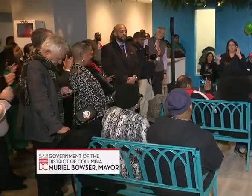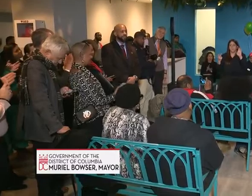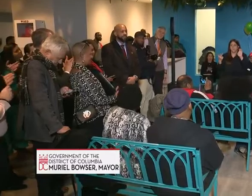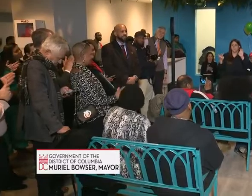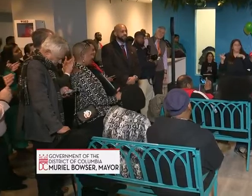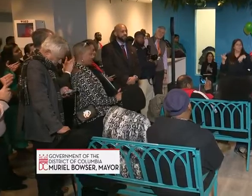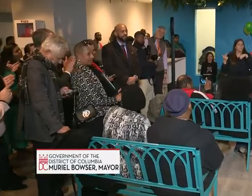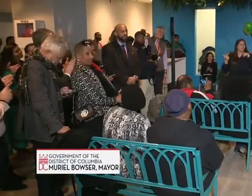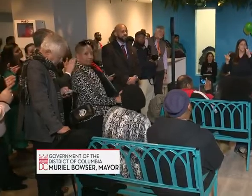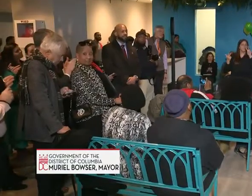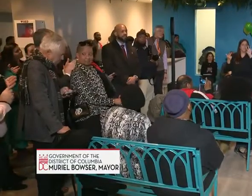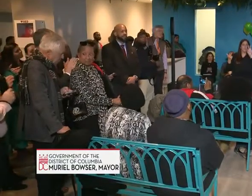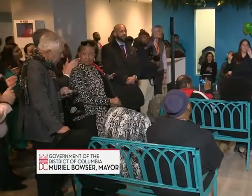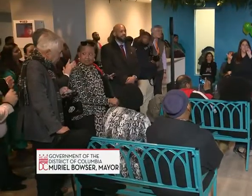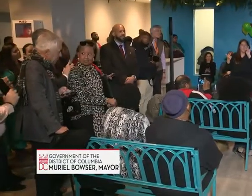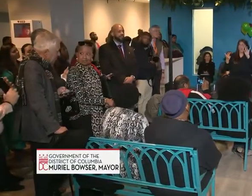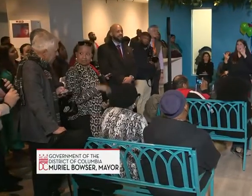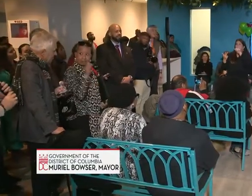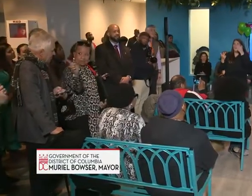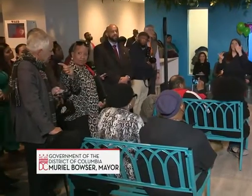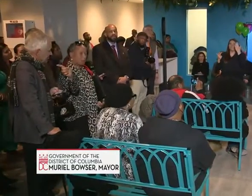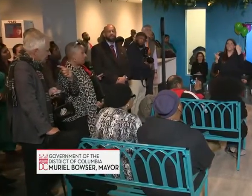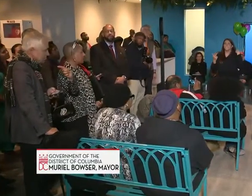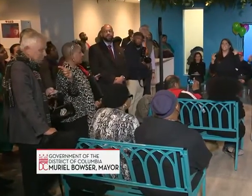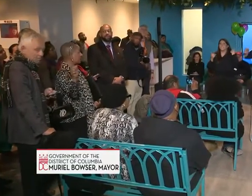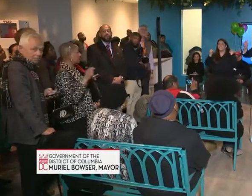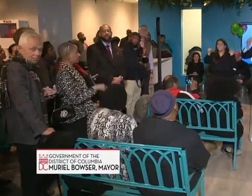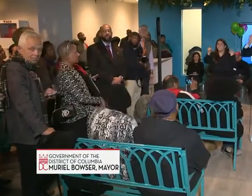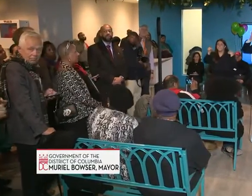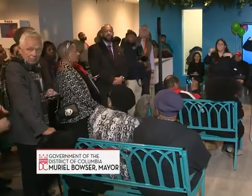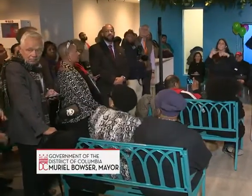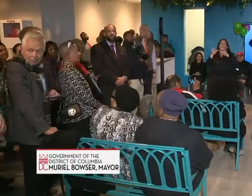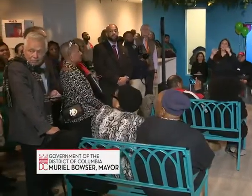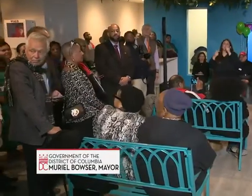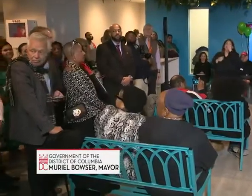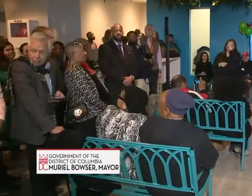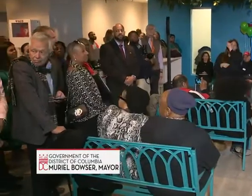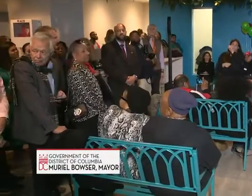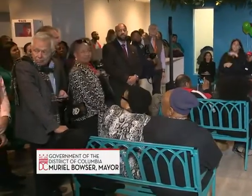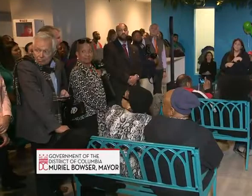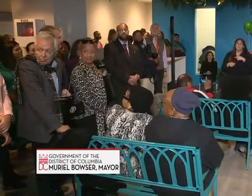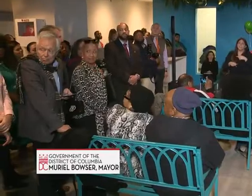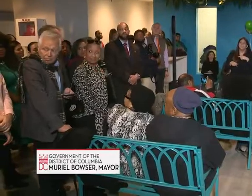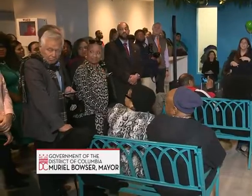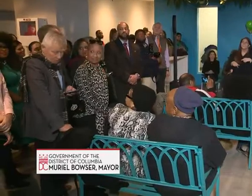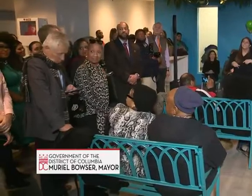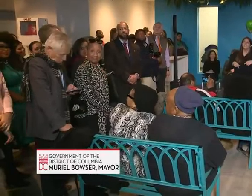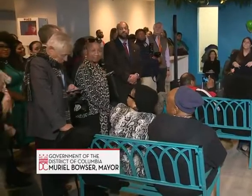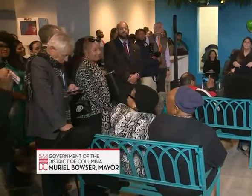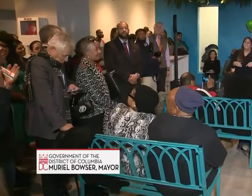2FOH. Thank you. And I think that's everybody. Any other elected officials here? I think we. Oh, I can't even see that far.